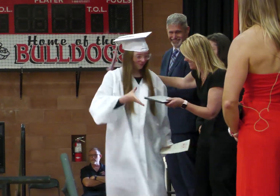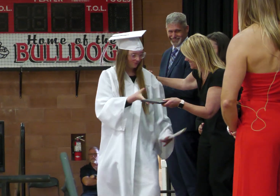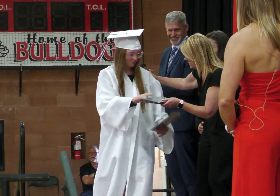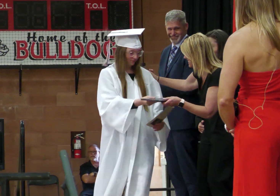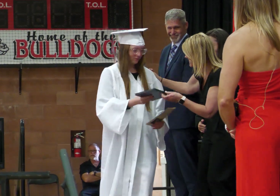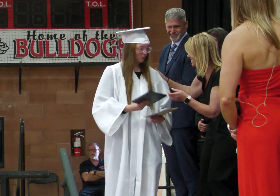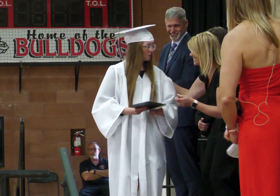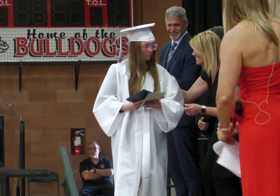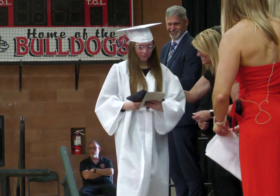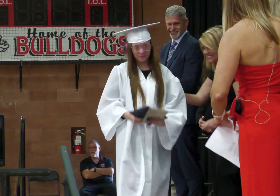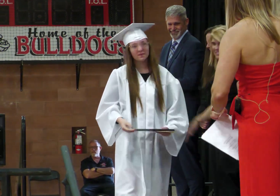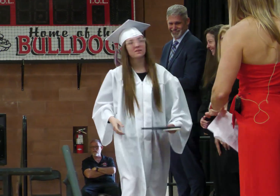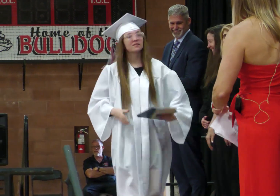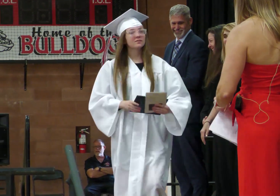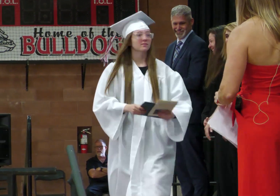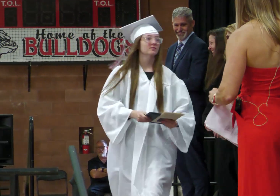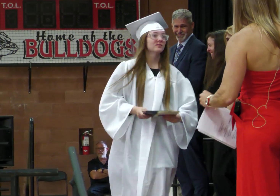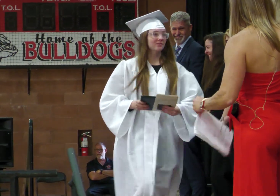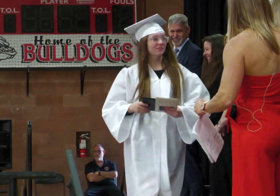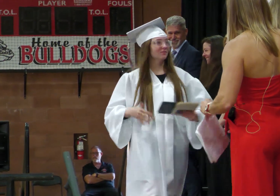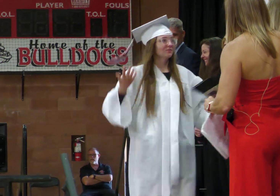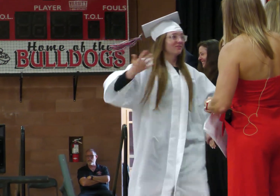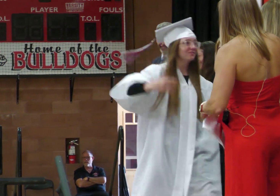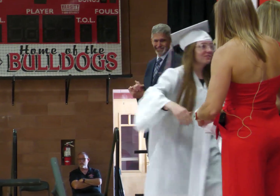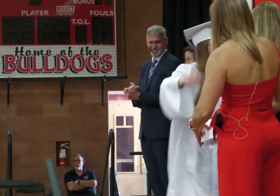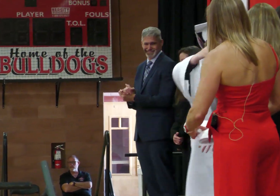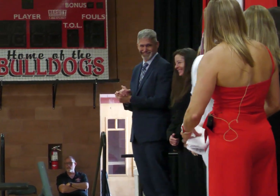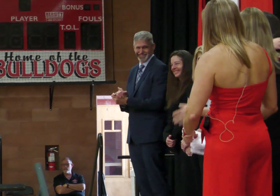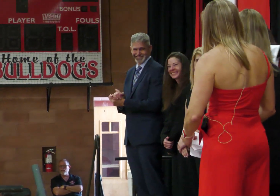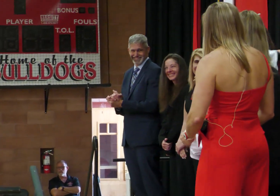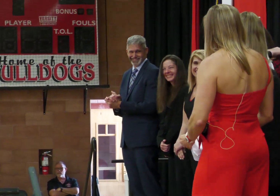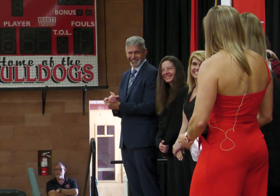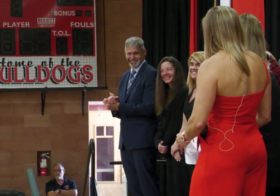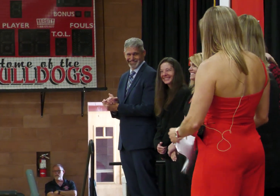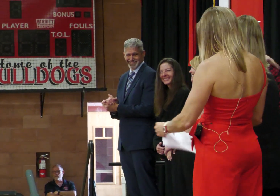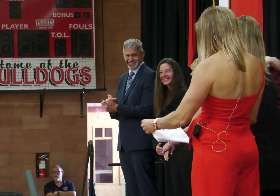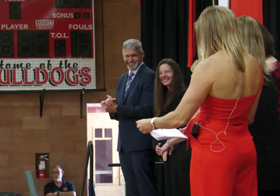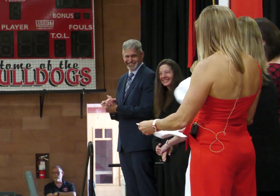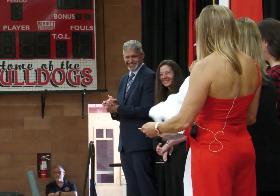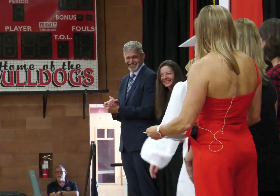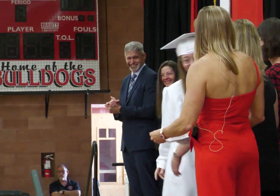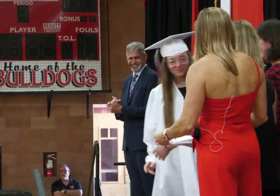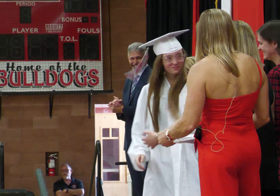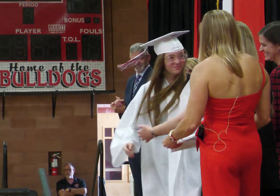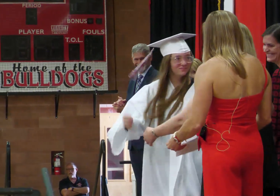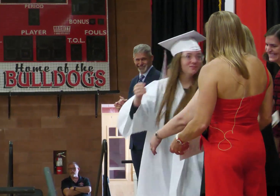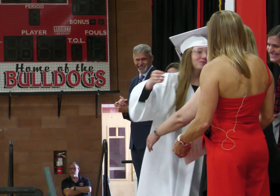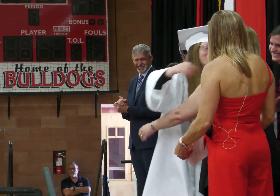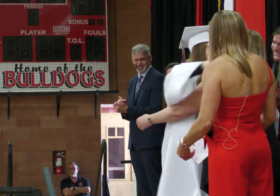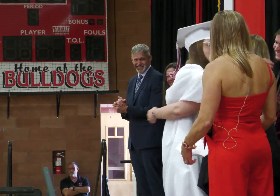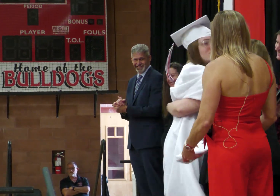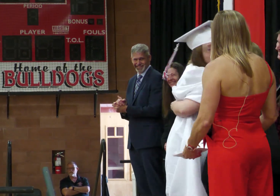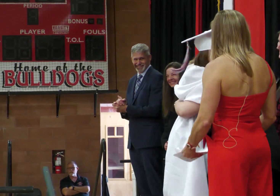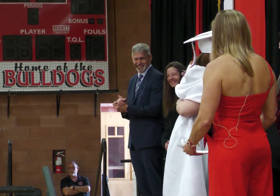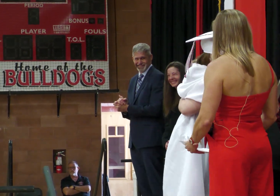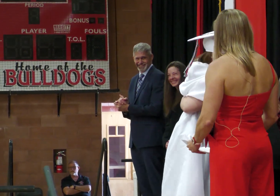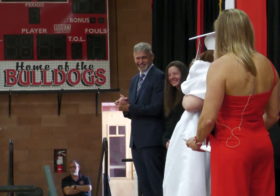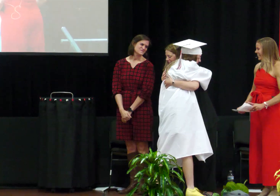diploma. Walking across the stage to Miss Jennifer Thompson for a hug. Miss Kristen Huddleston for a hug.